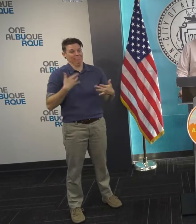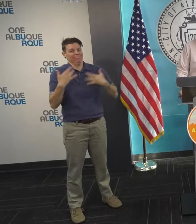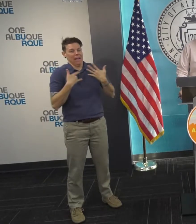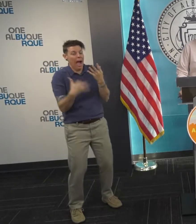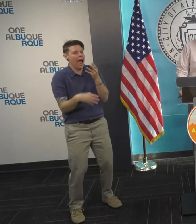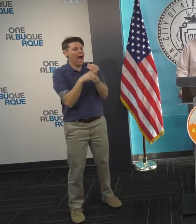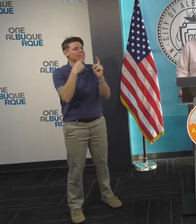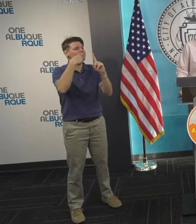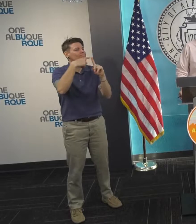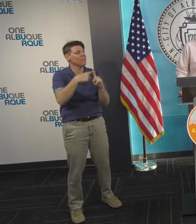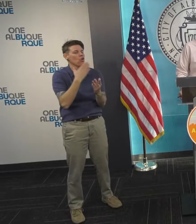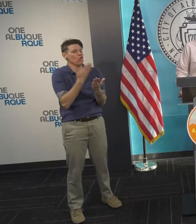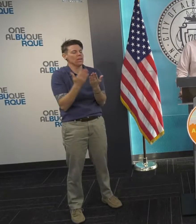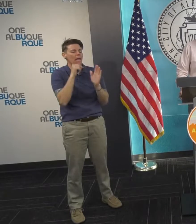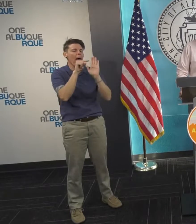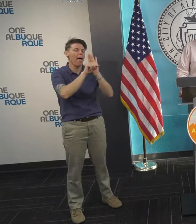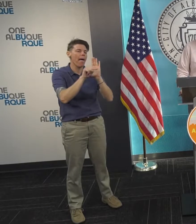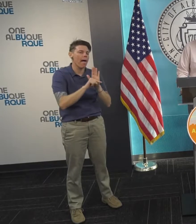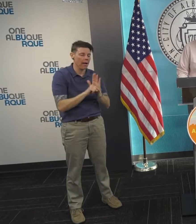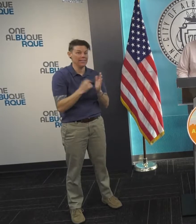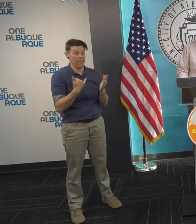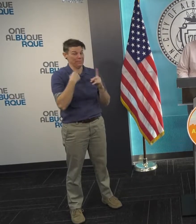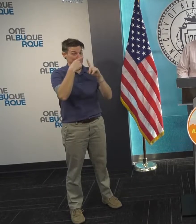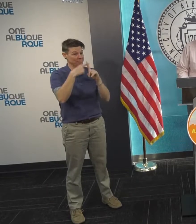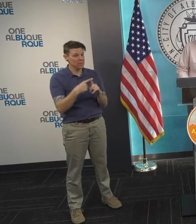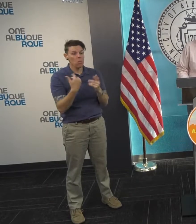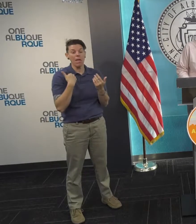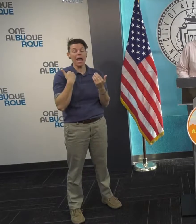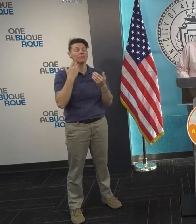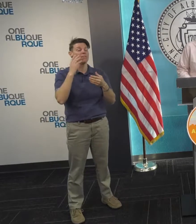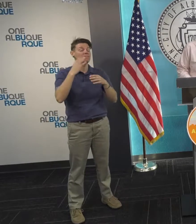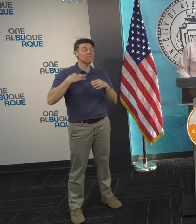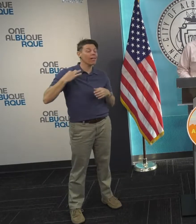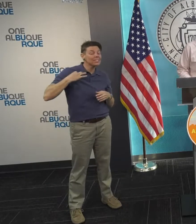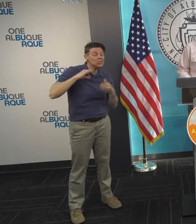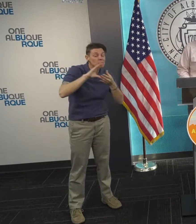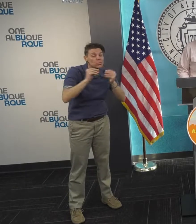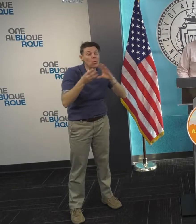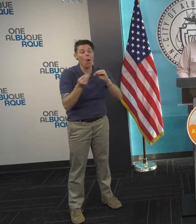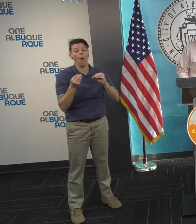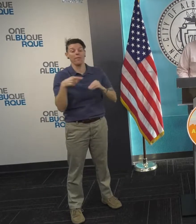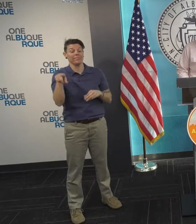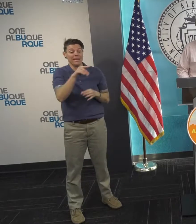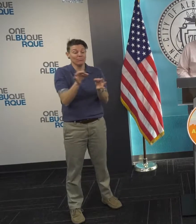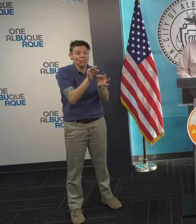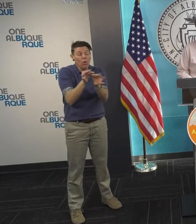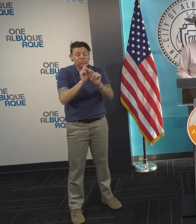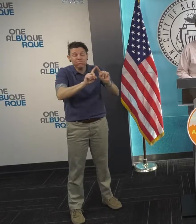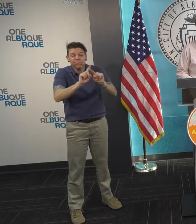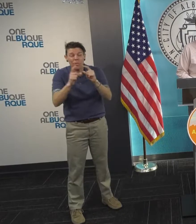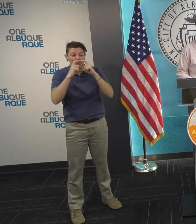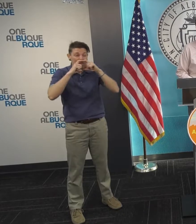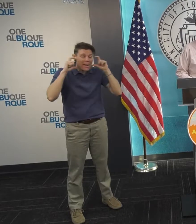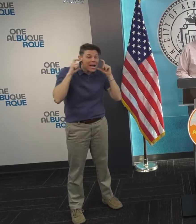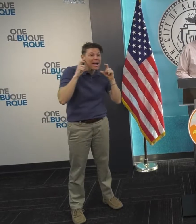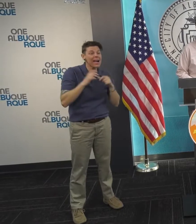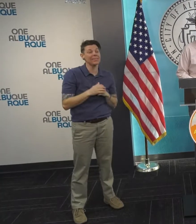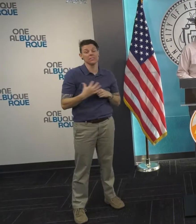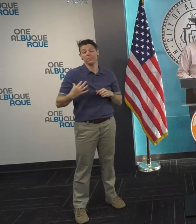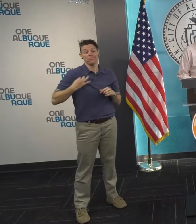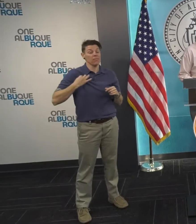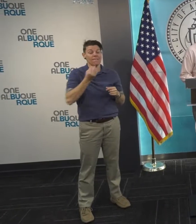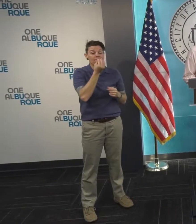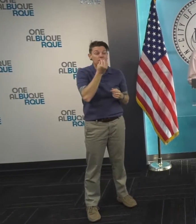stories. The majority of our volunteers are making things like fake face masks, and they're also volunteering at food banks and mobile food